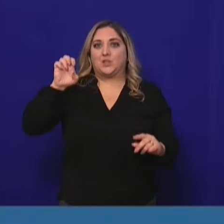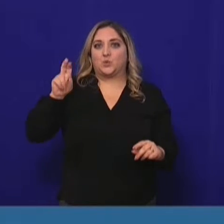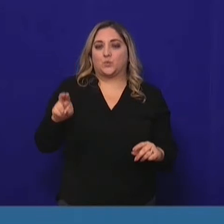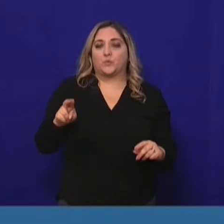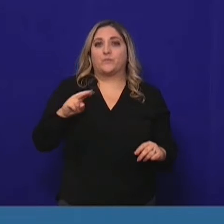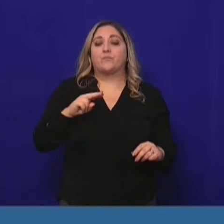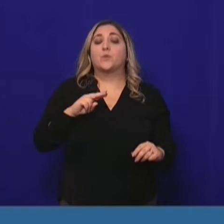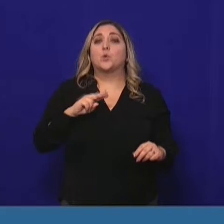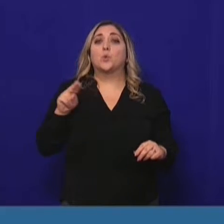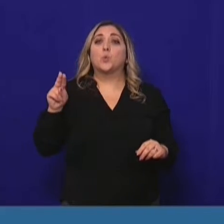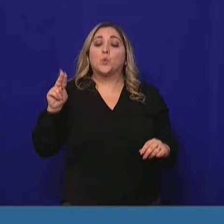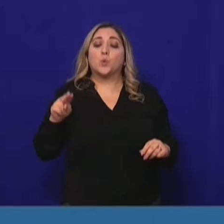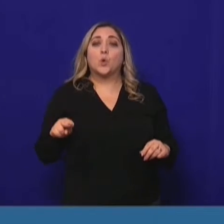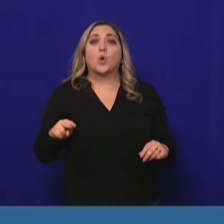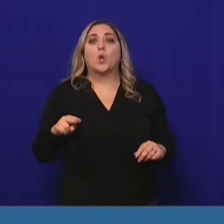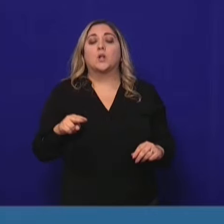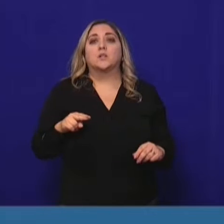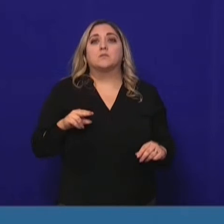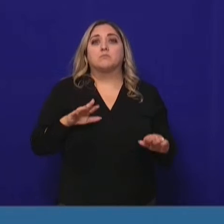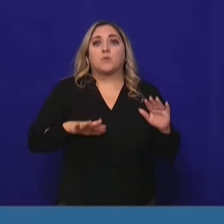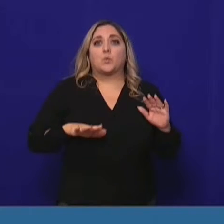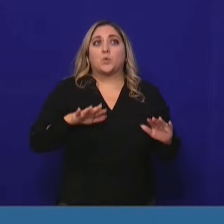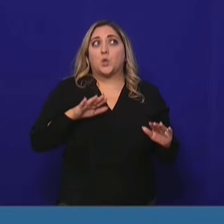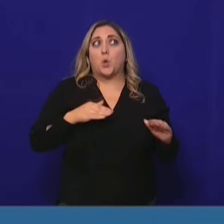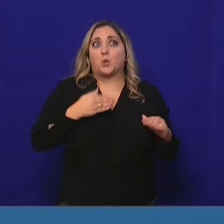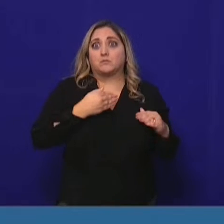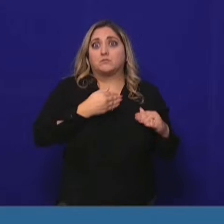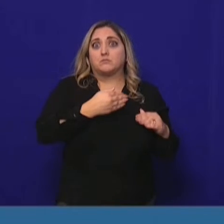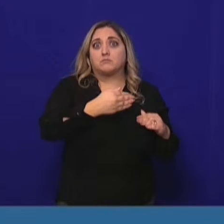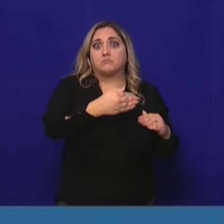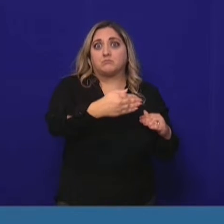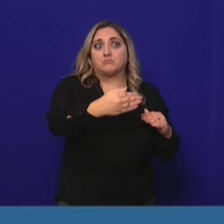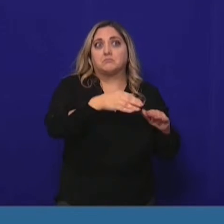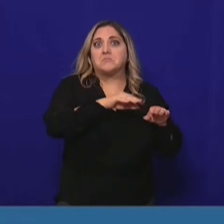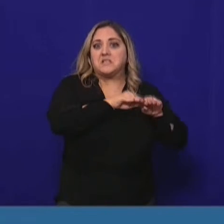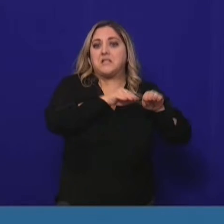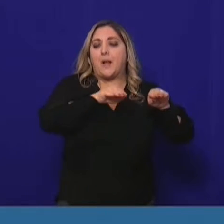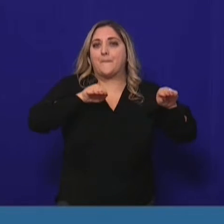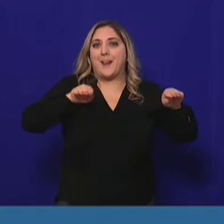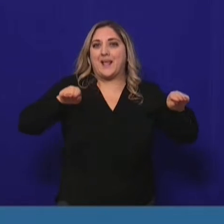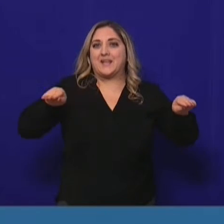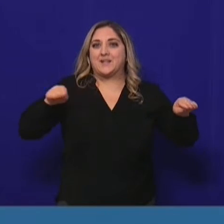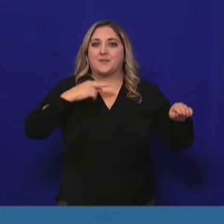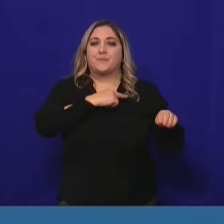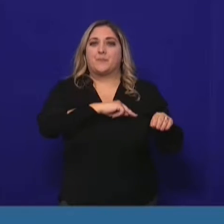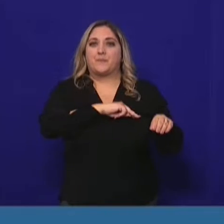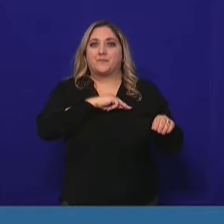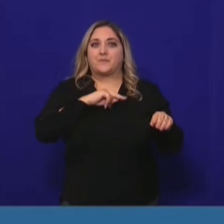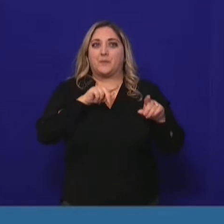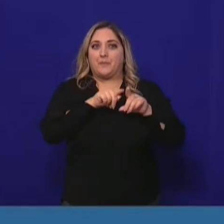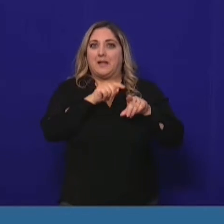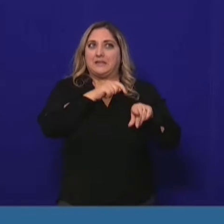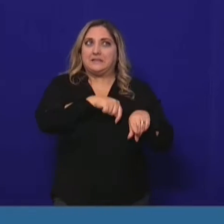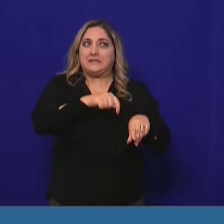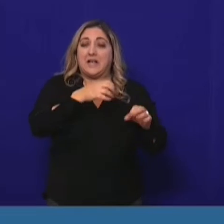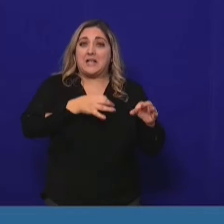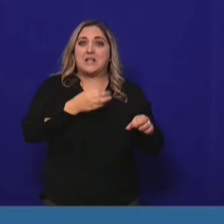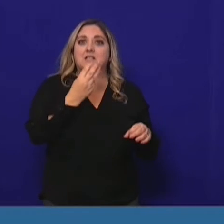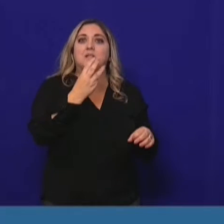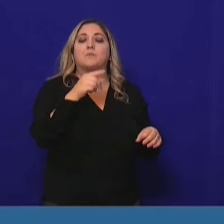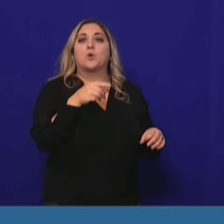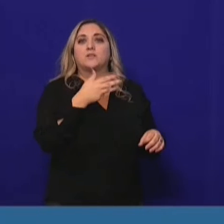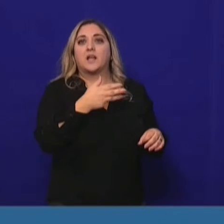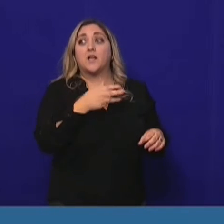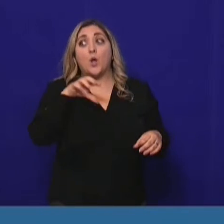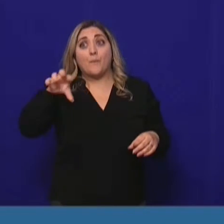mill-ECDC u l-positivity rate ta' Malta baqgħet dejjem pjuttost stabbli u bħalissa qiegħda